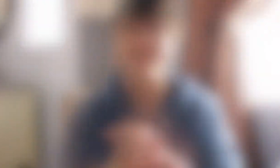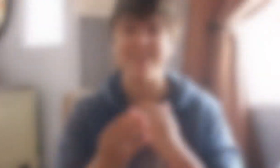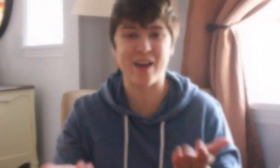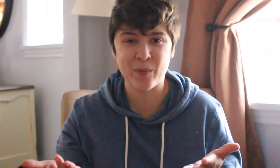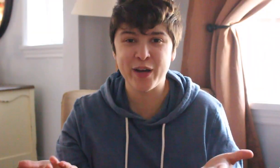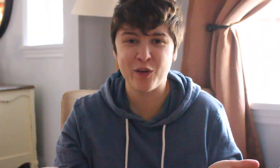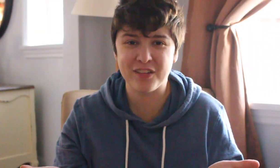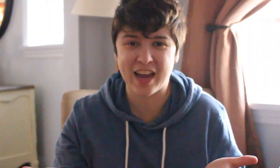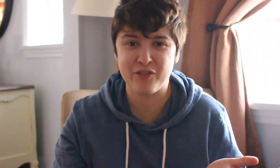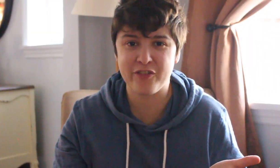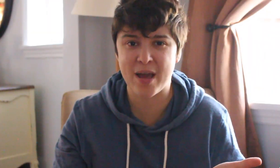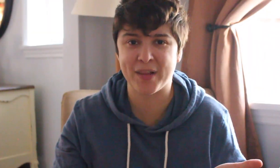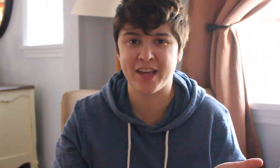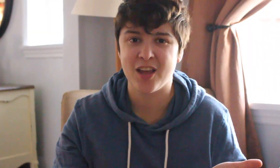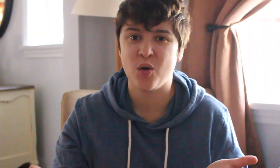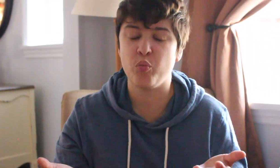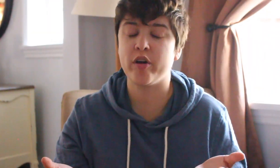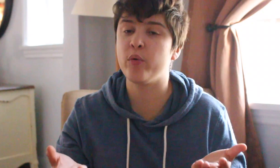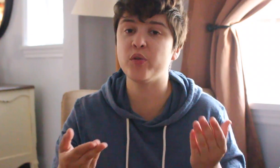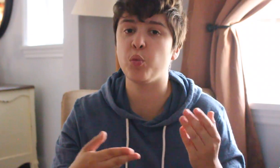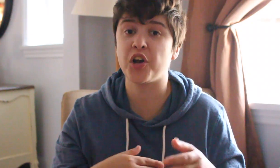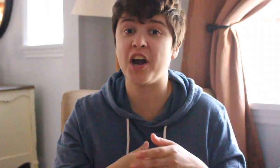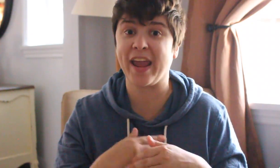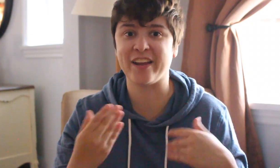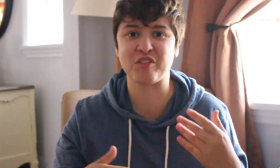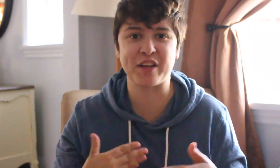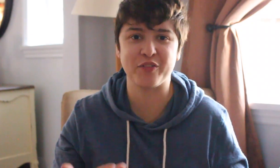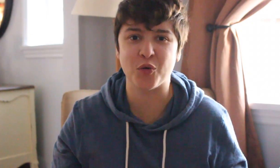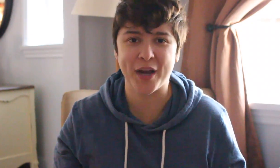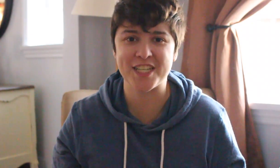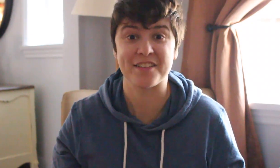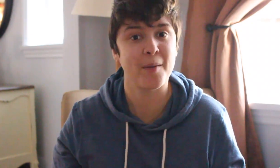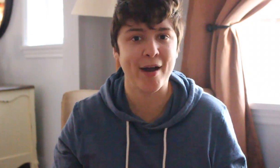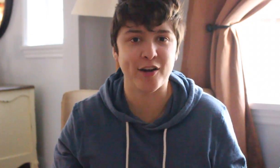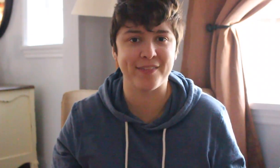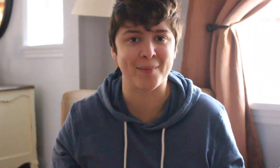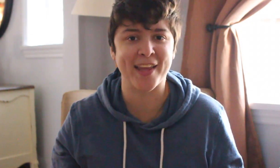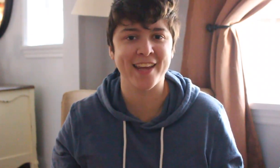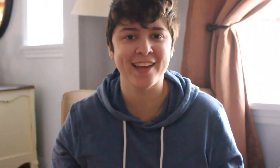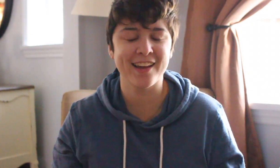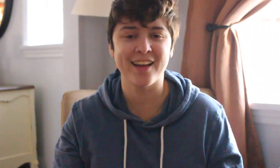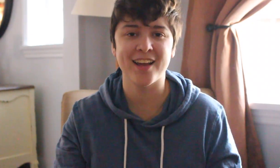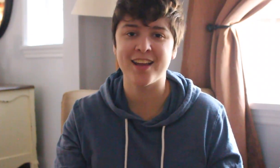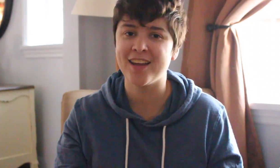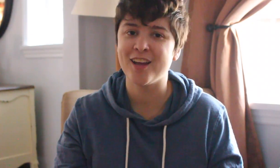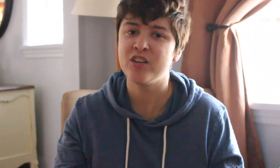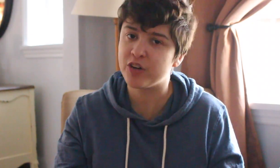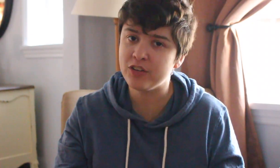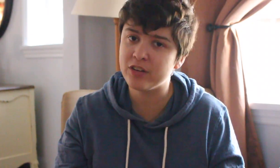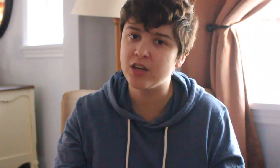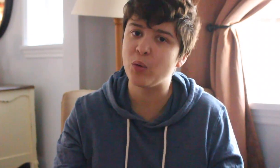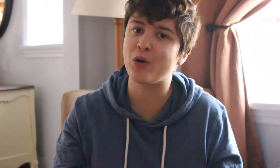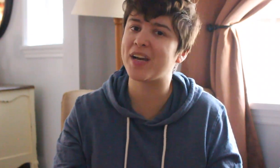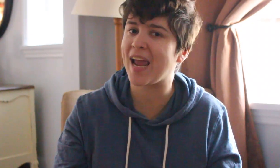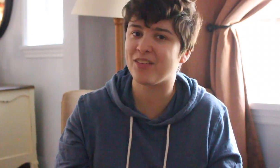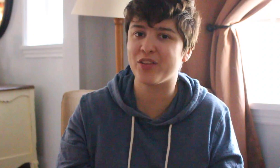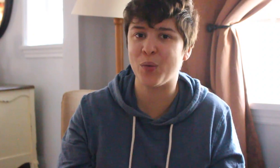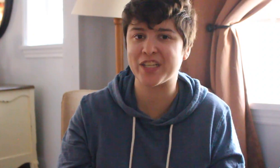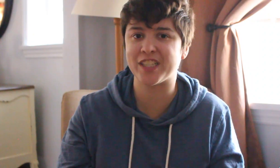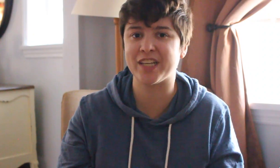Now that we know the sign for family we're going to work on answering a few questions about our family. First we're going to answer the question